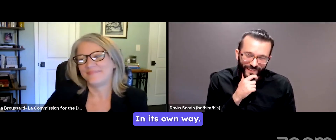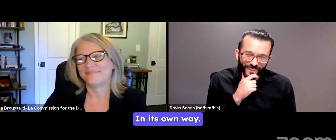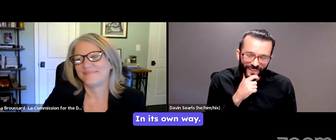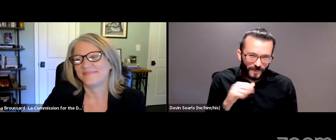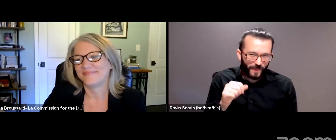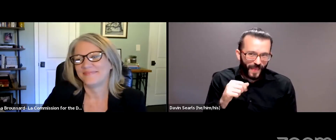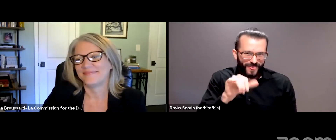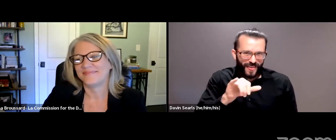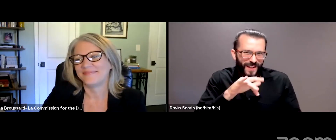way.